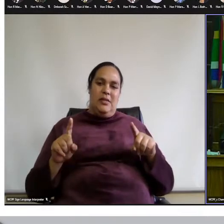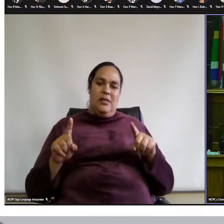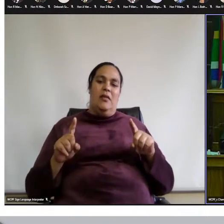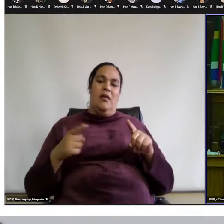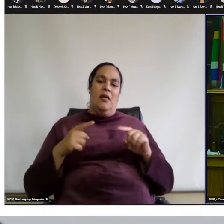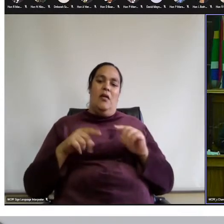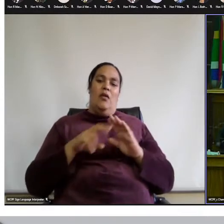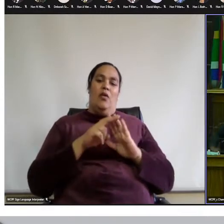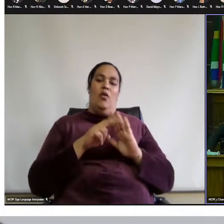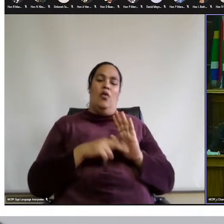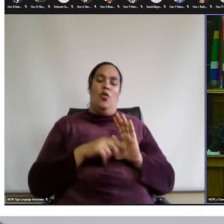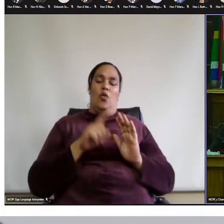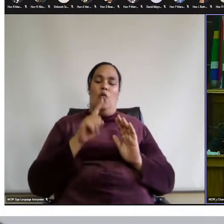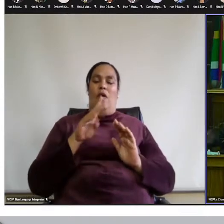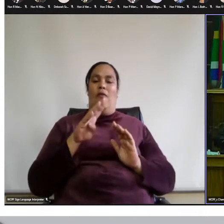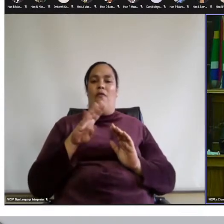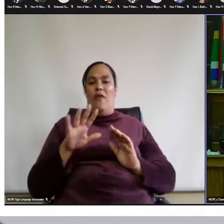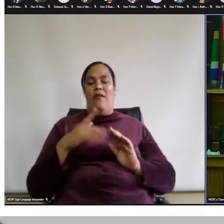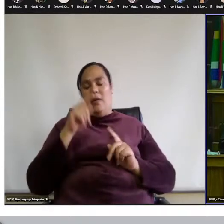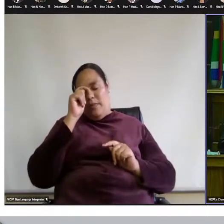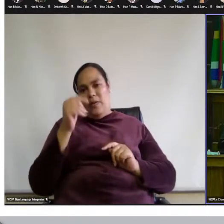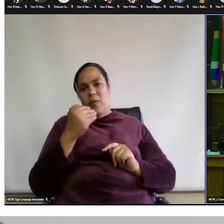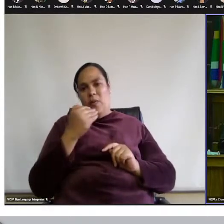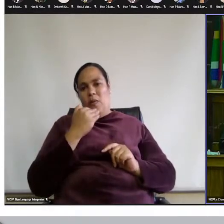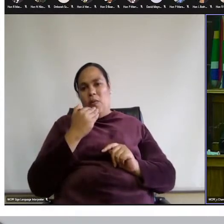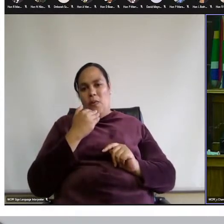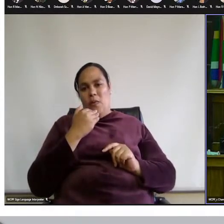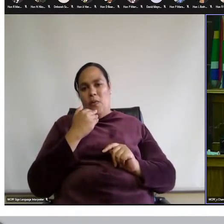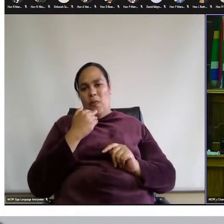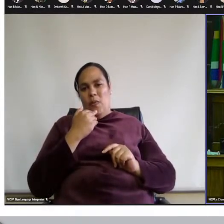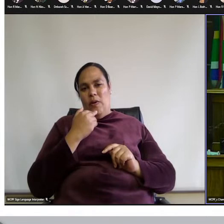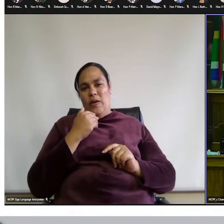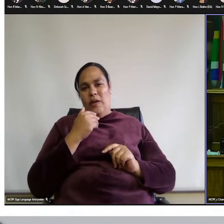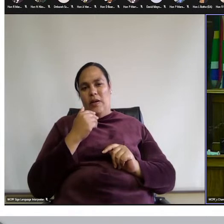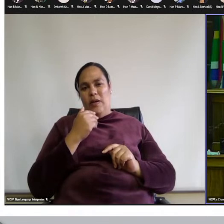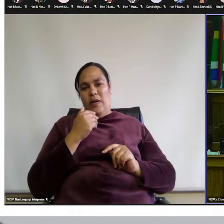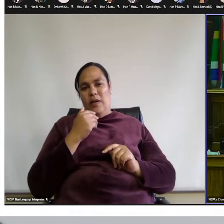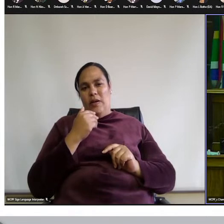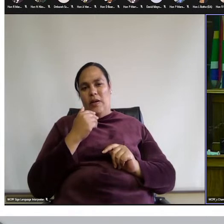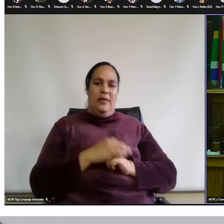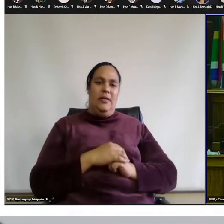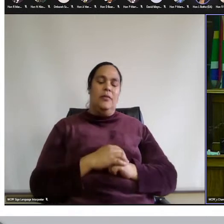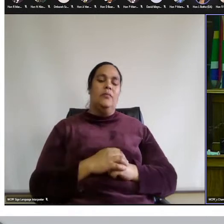Rule 145. I now recognize the Democratic Alliance.